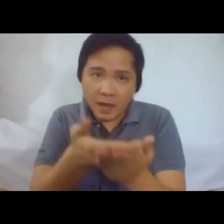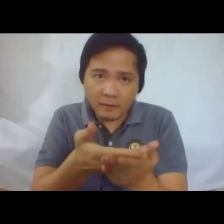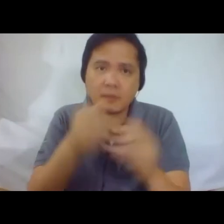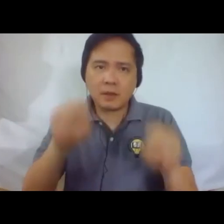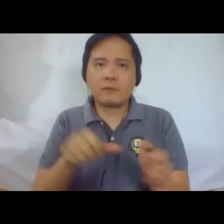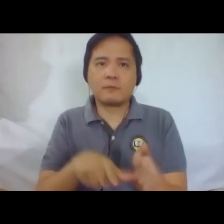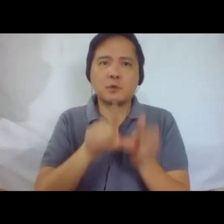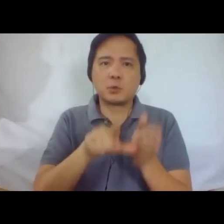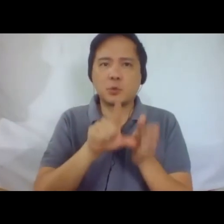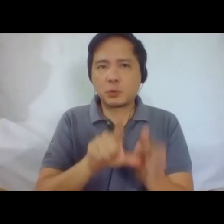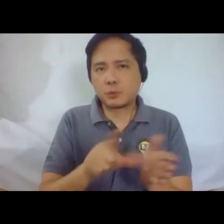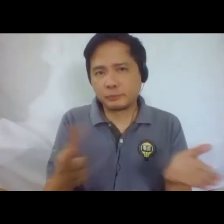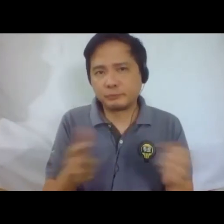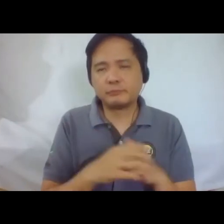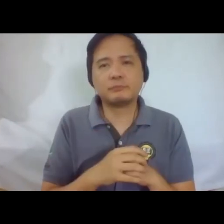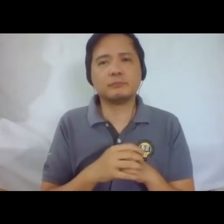online.